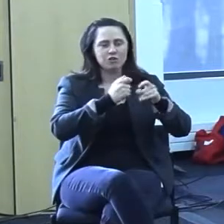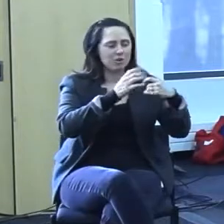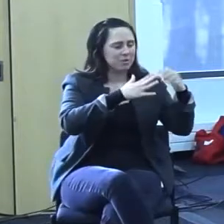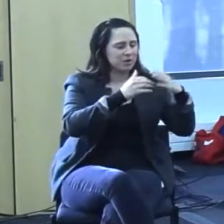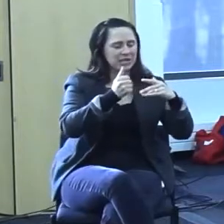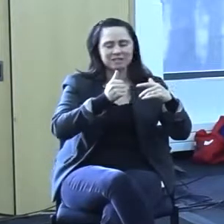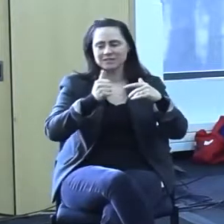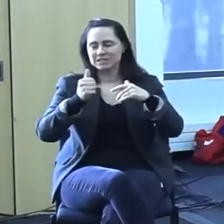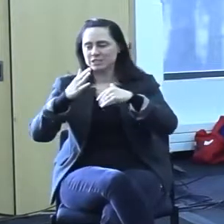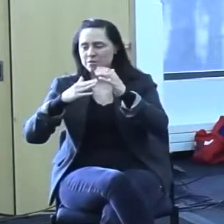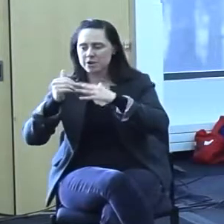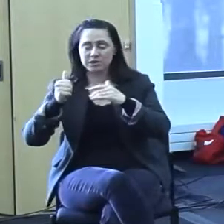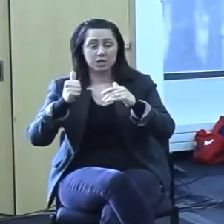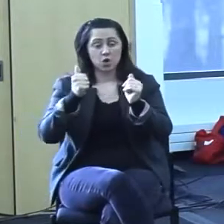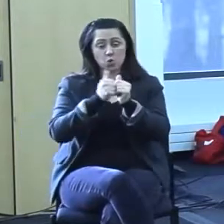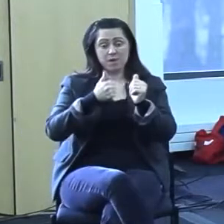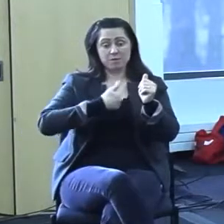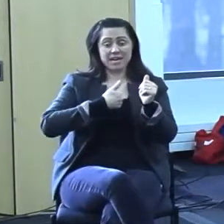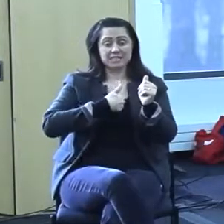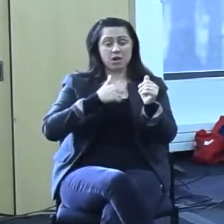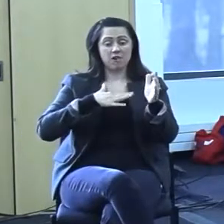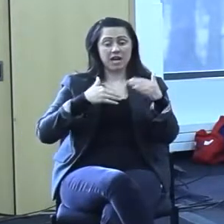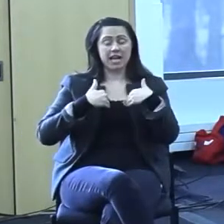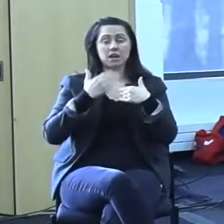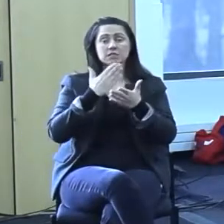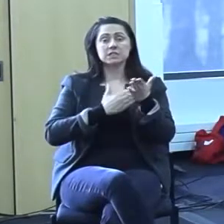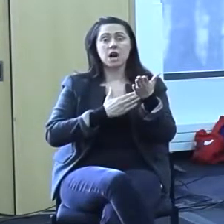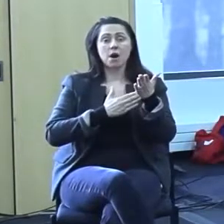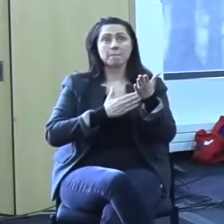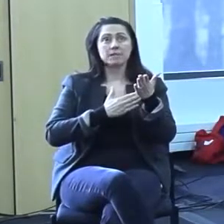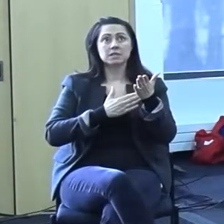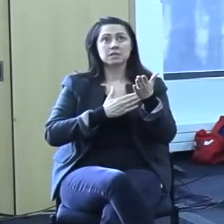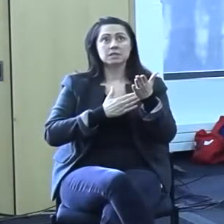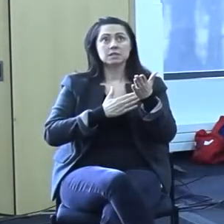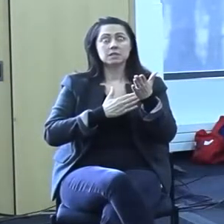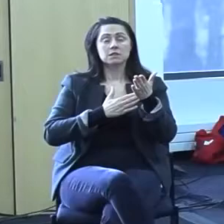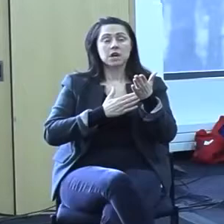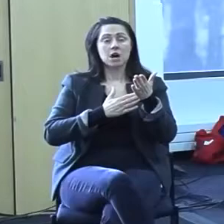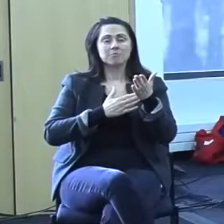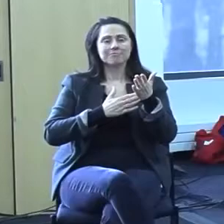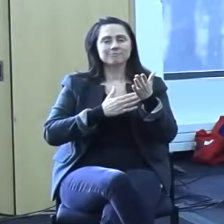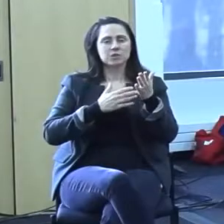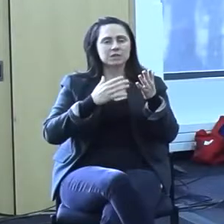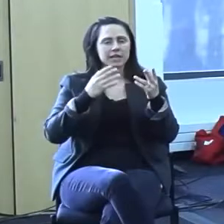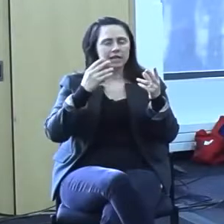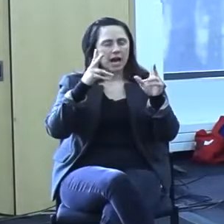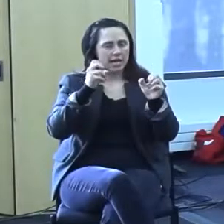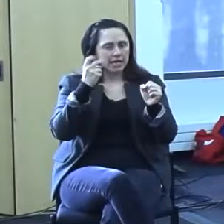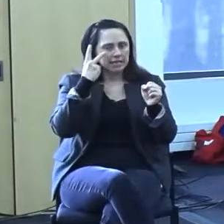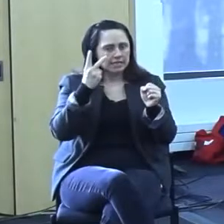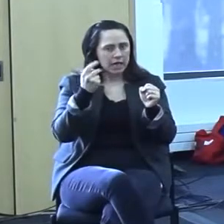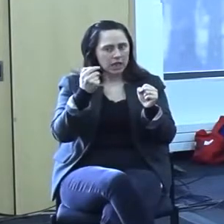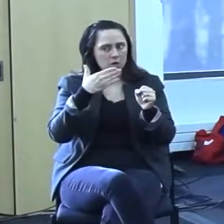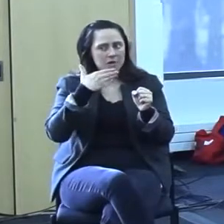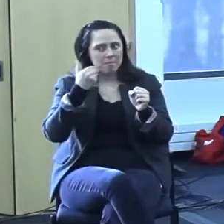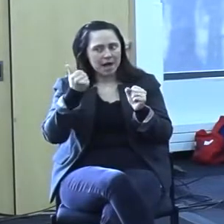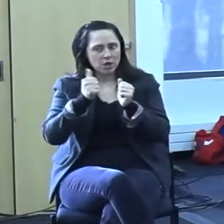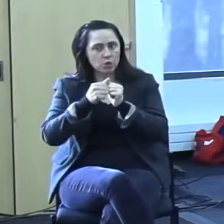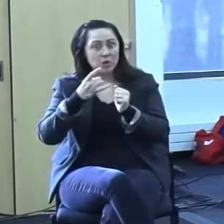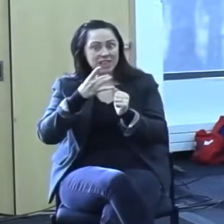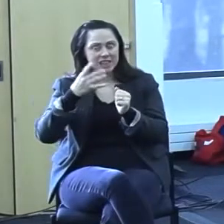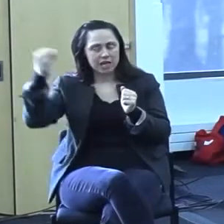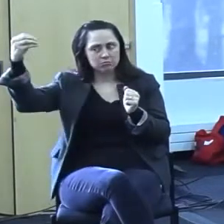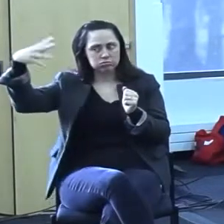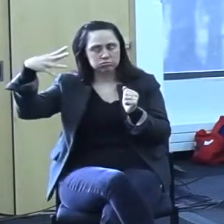I know in terms of me, like I have some light reception where I can see a little bit better with light.